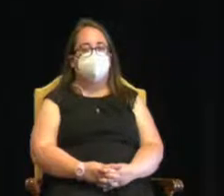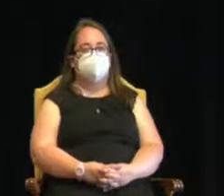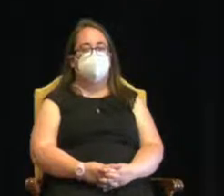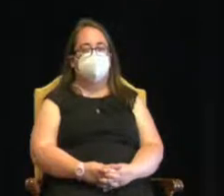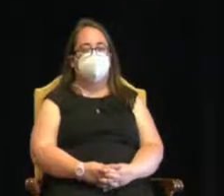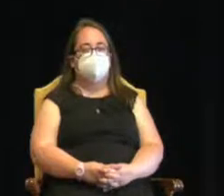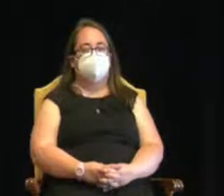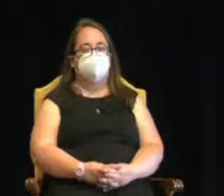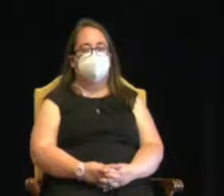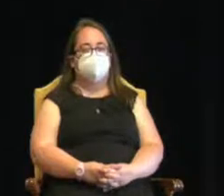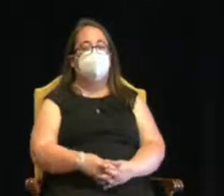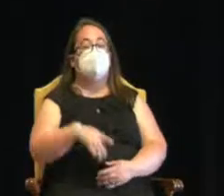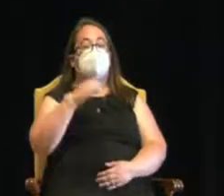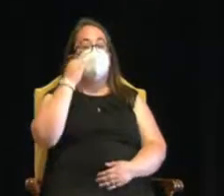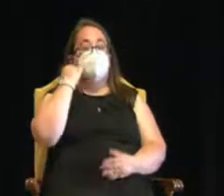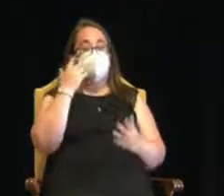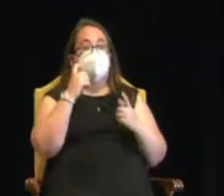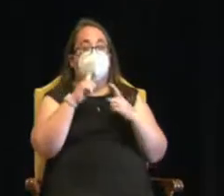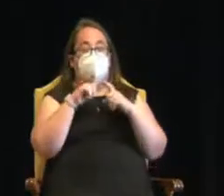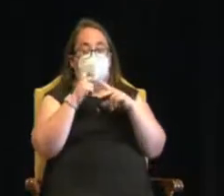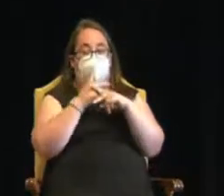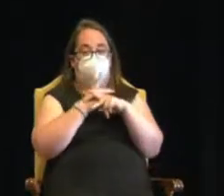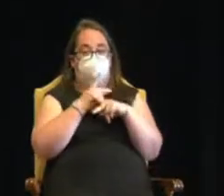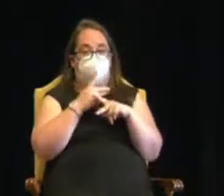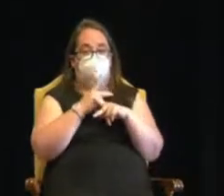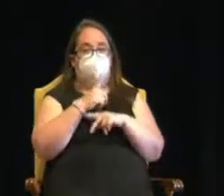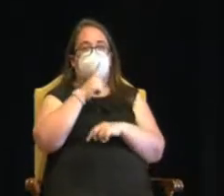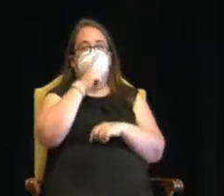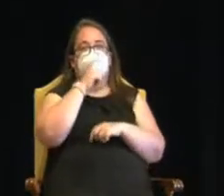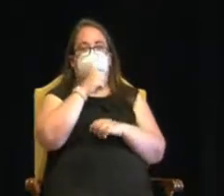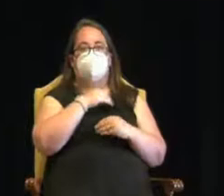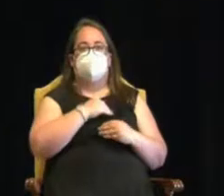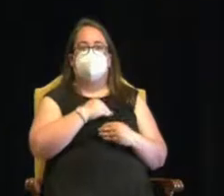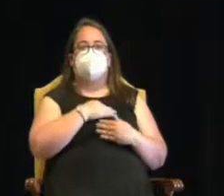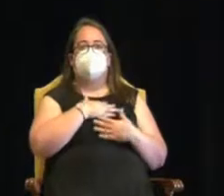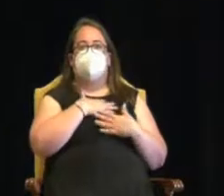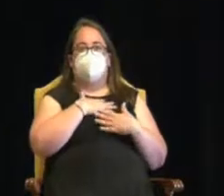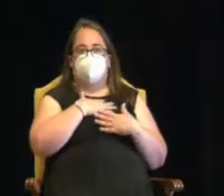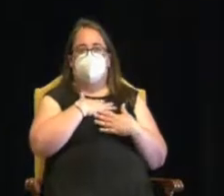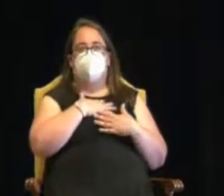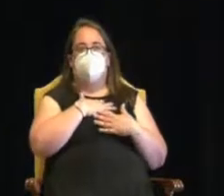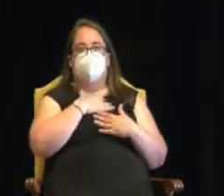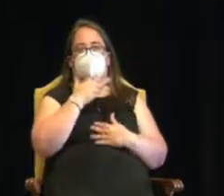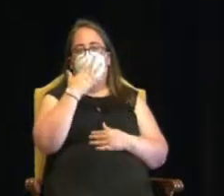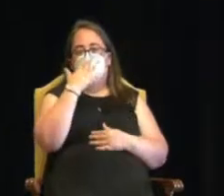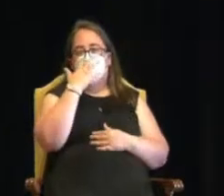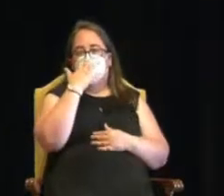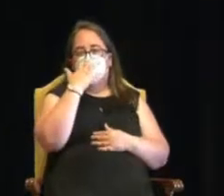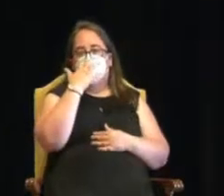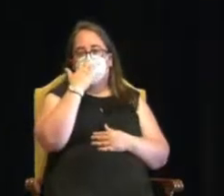true, that if you want to figure out who inspired the cranky,